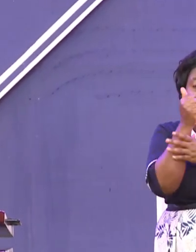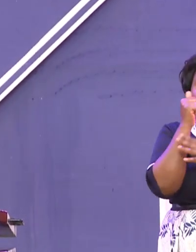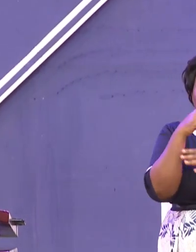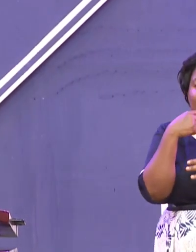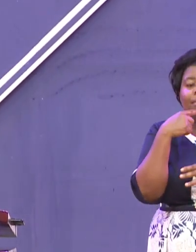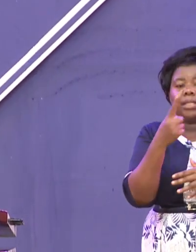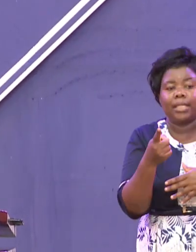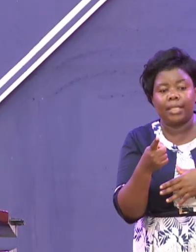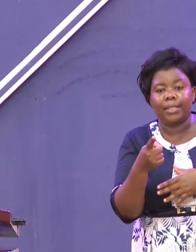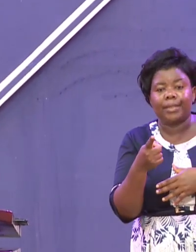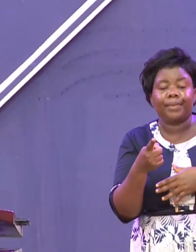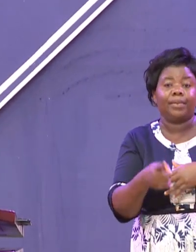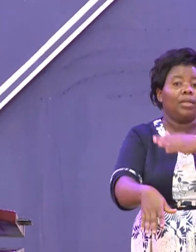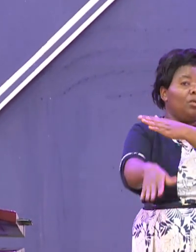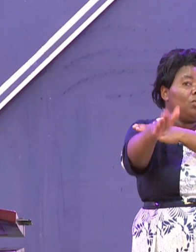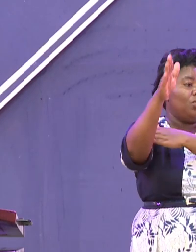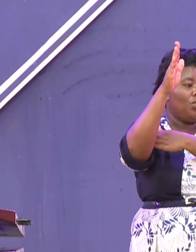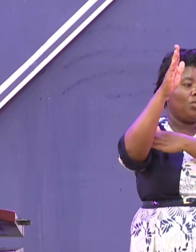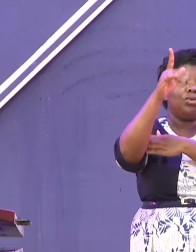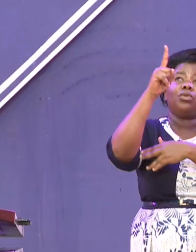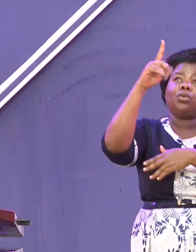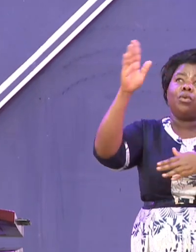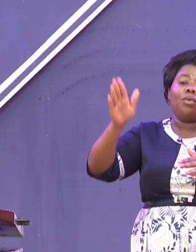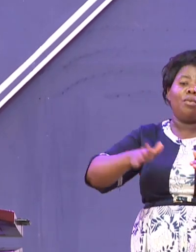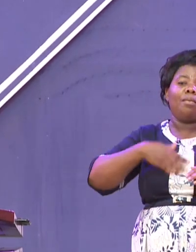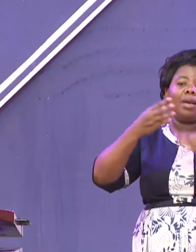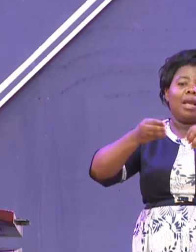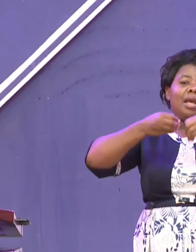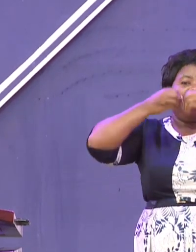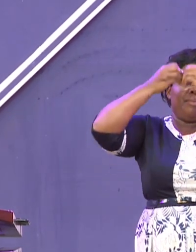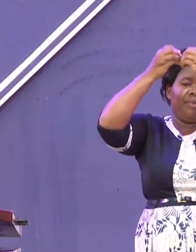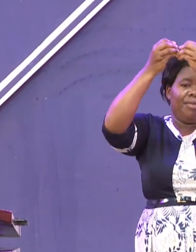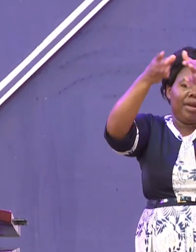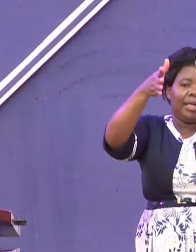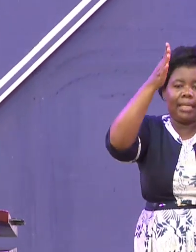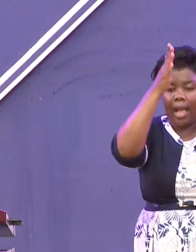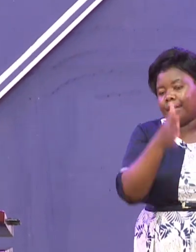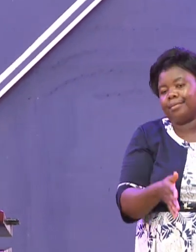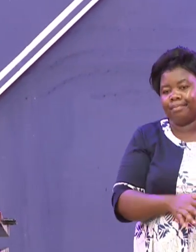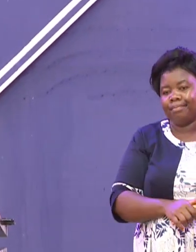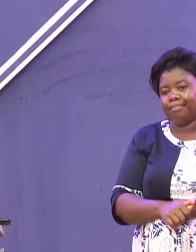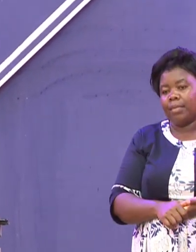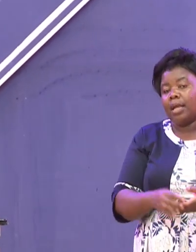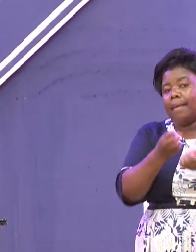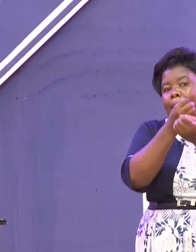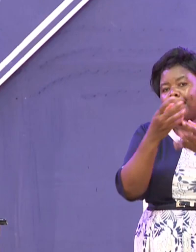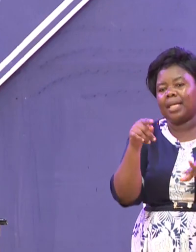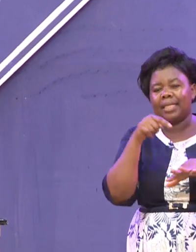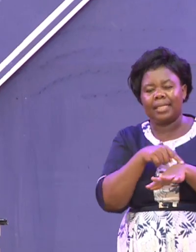Ever since he said, Katonda gwe mugabirizi wange. God, you're my provider. Kati